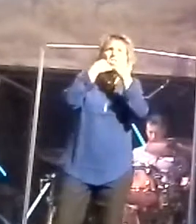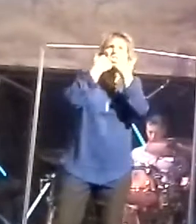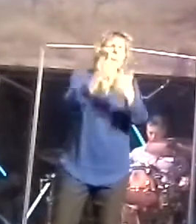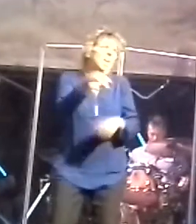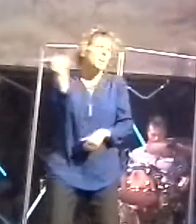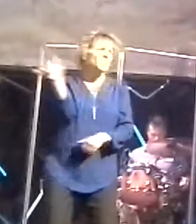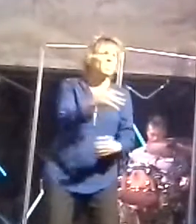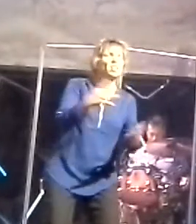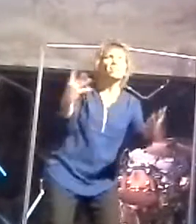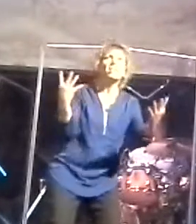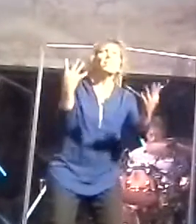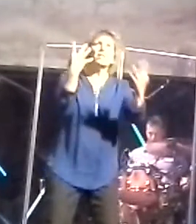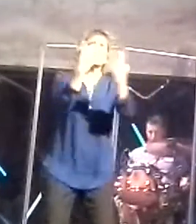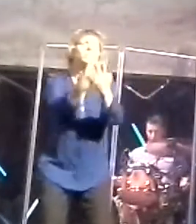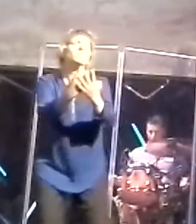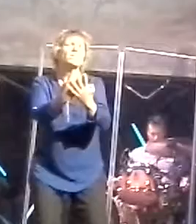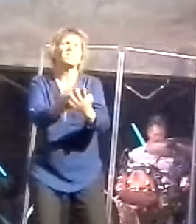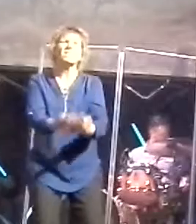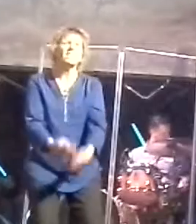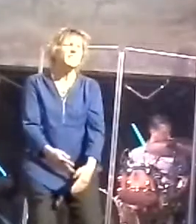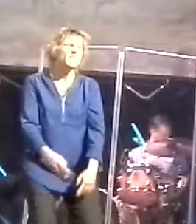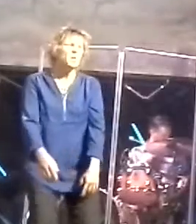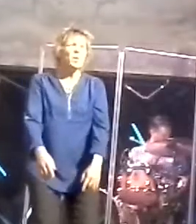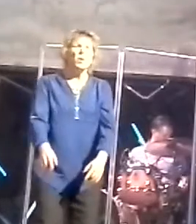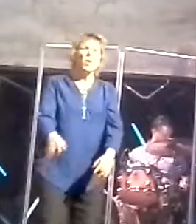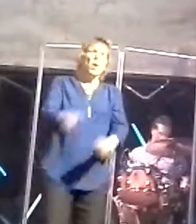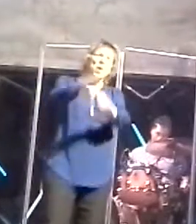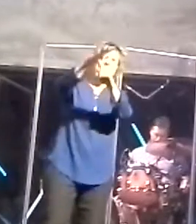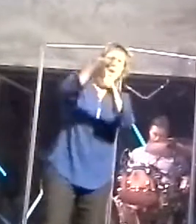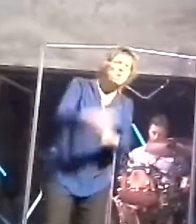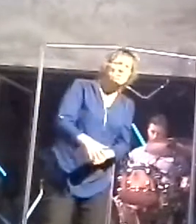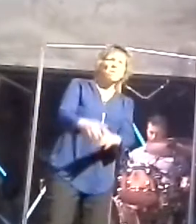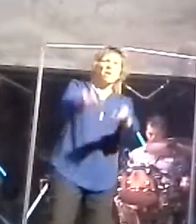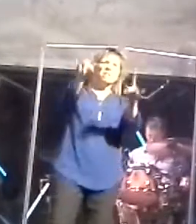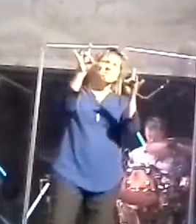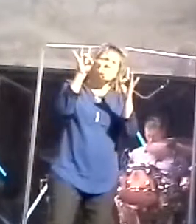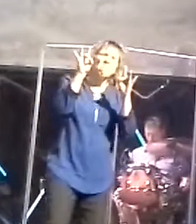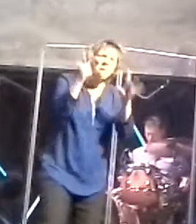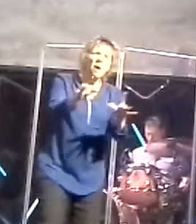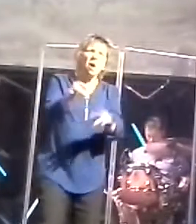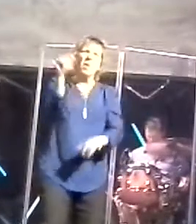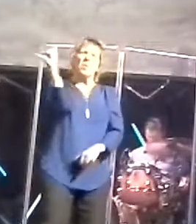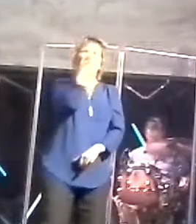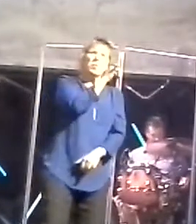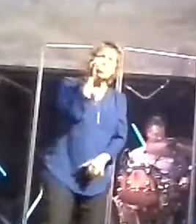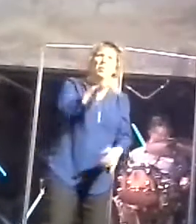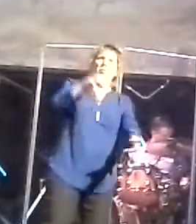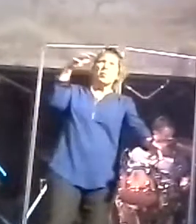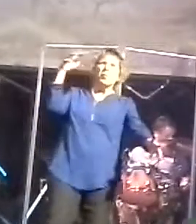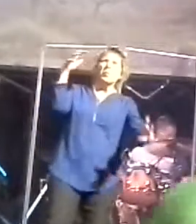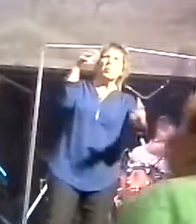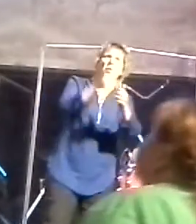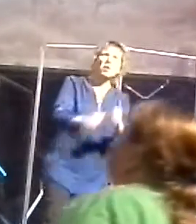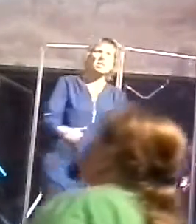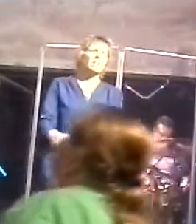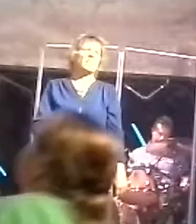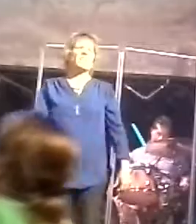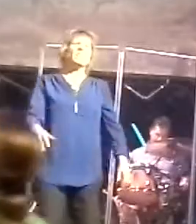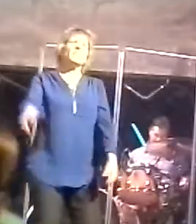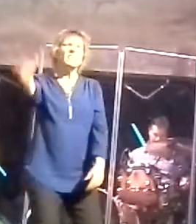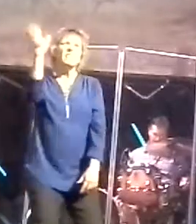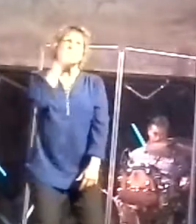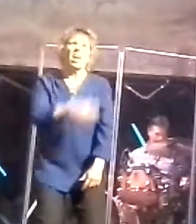Shame is a proof, as cruel as the grave. Even shame is the